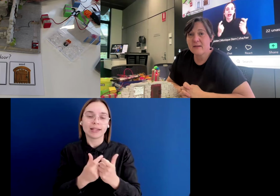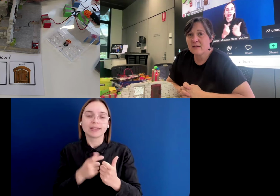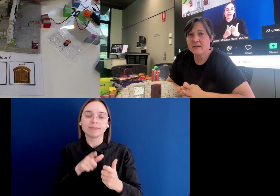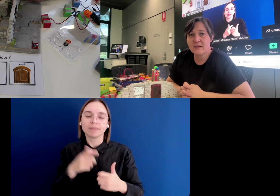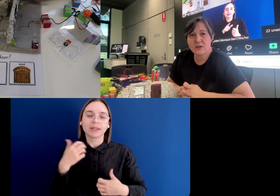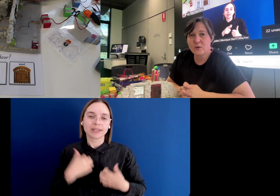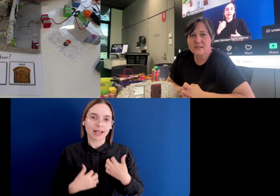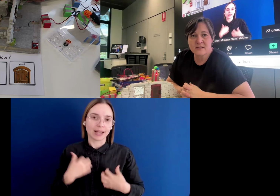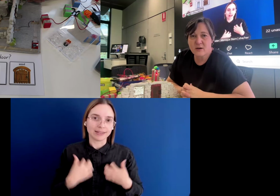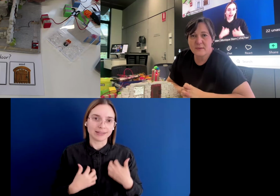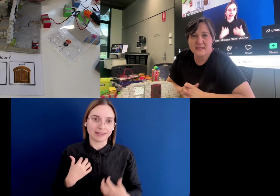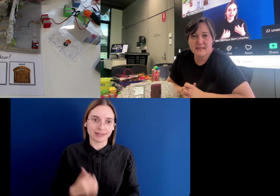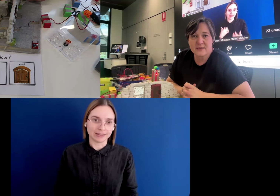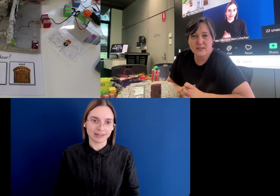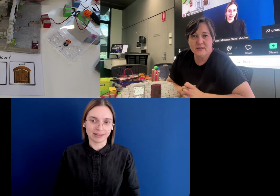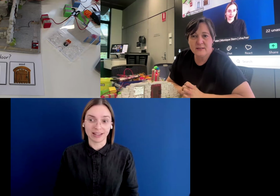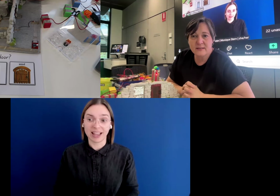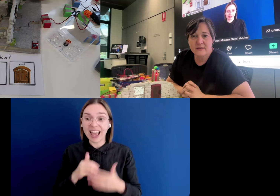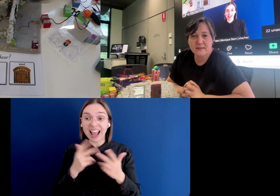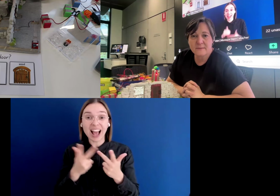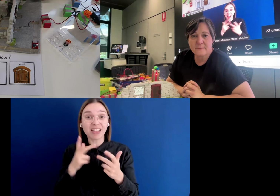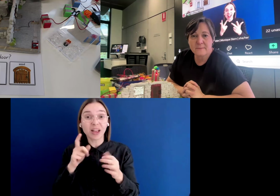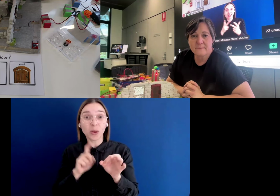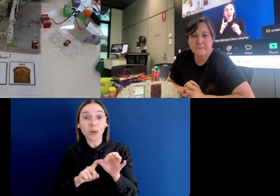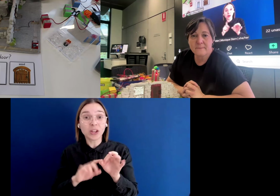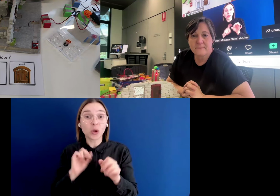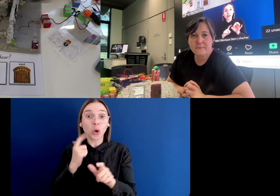Any other questions, comments, etc.?